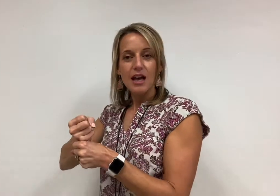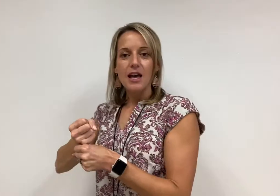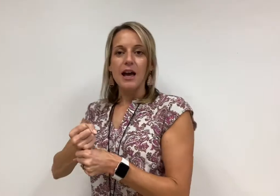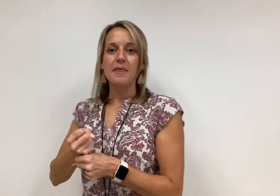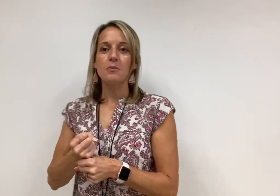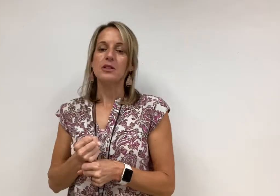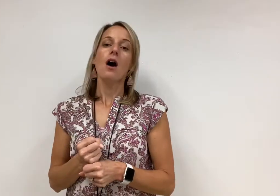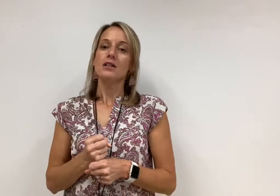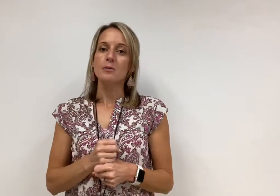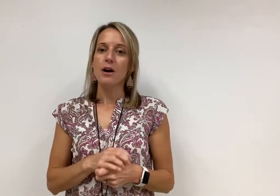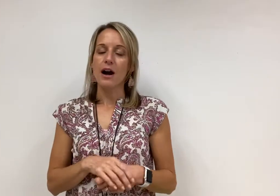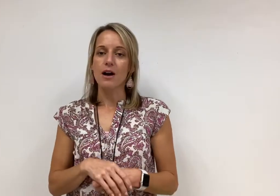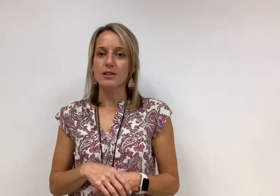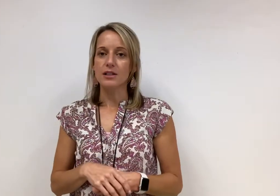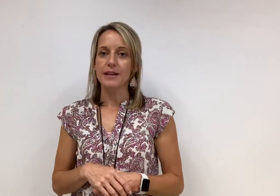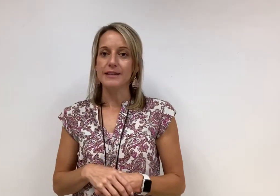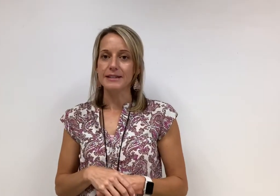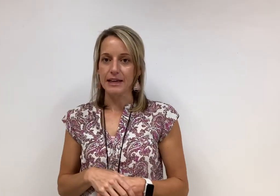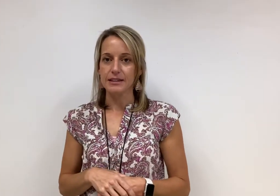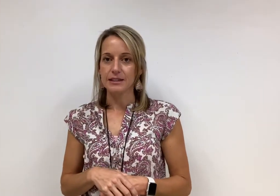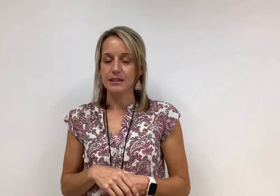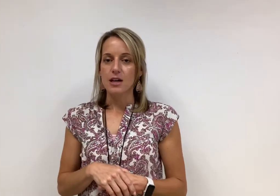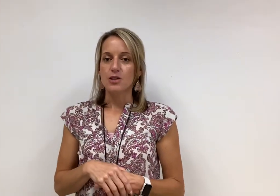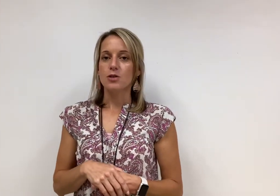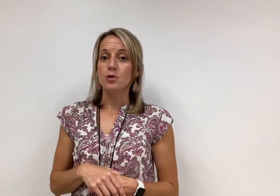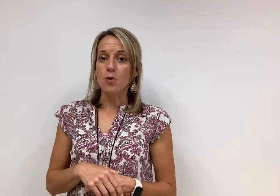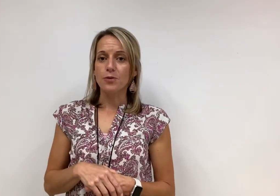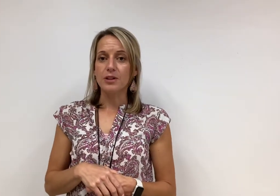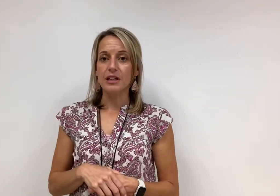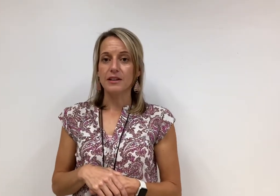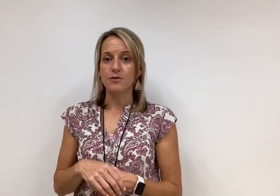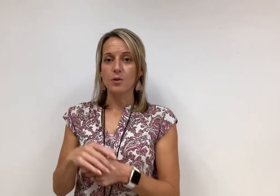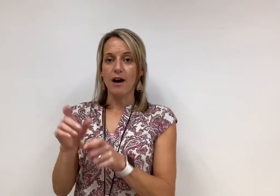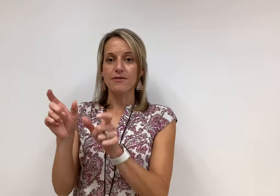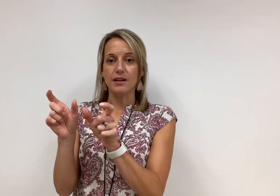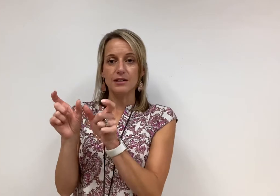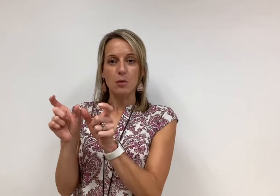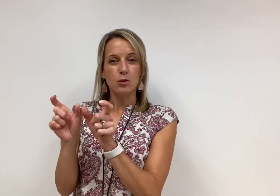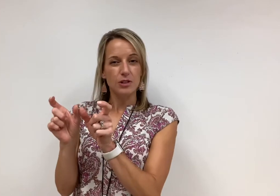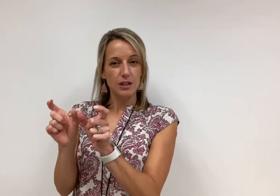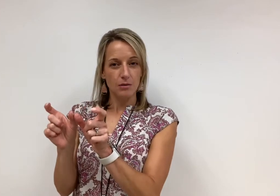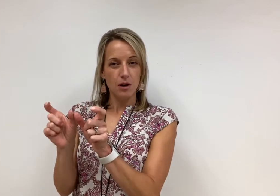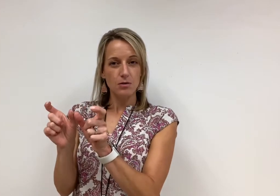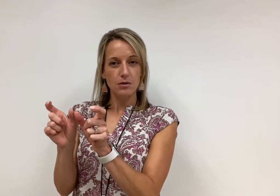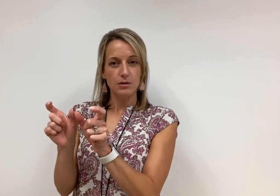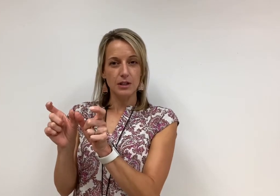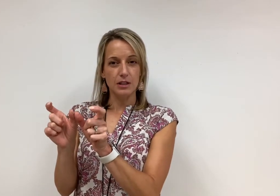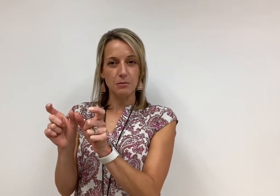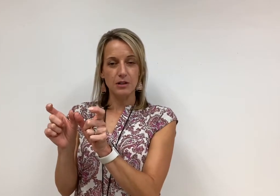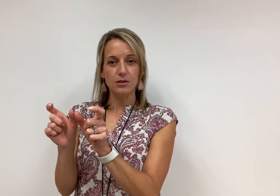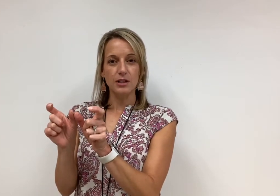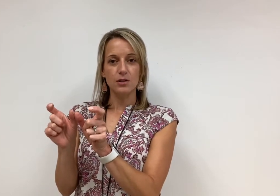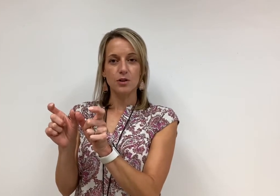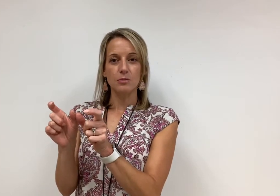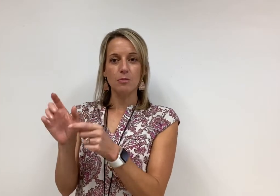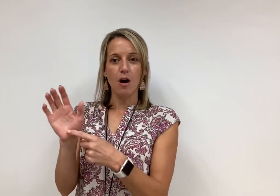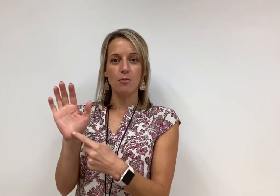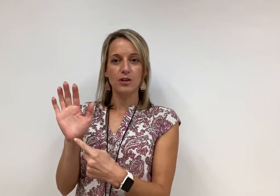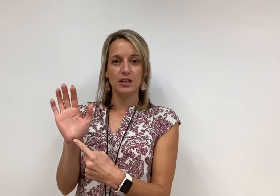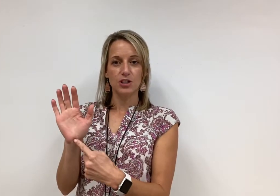And then we talked about how to sign the dates. So don't forget that if you have that double zero in the middle, it's going to be palm orientation